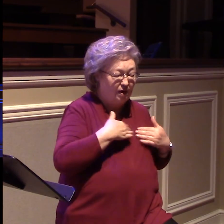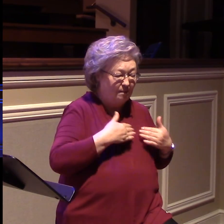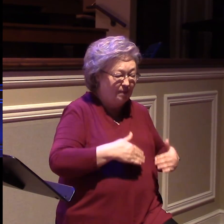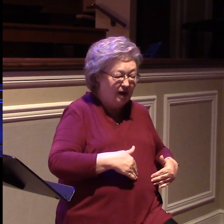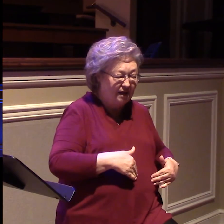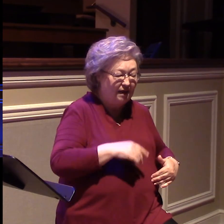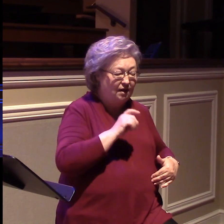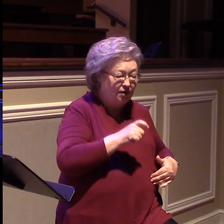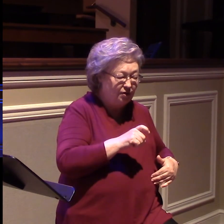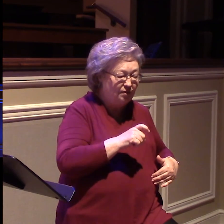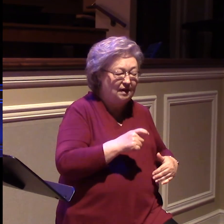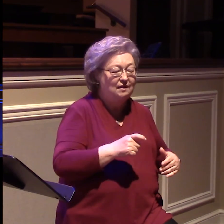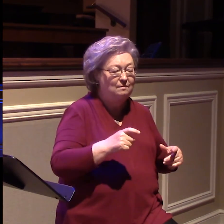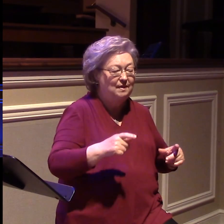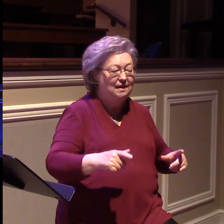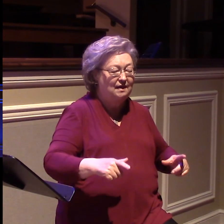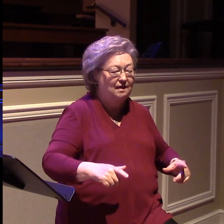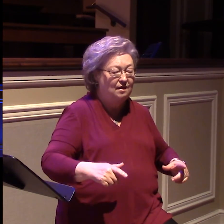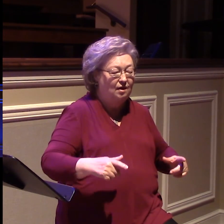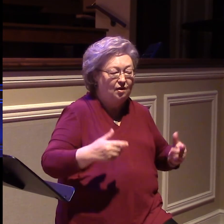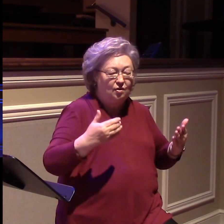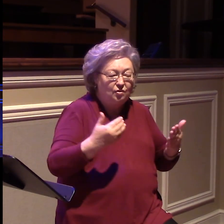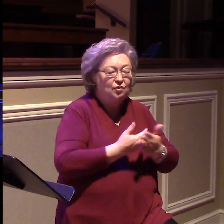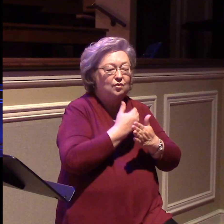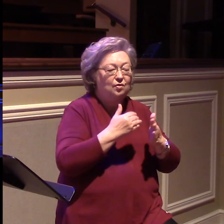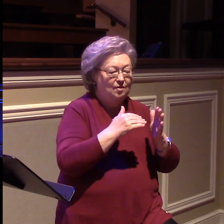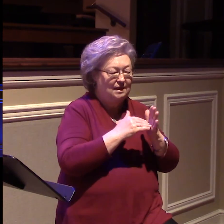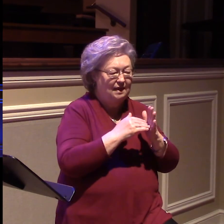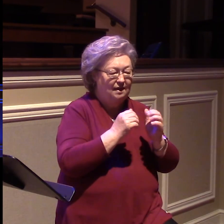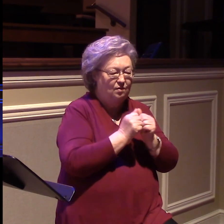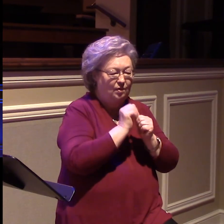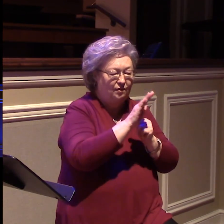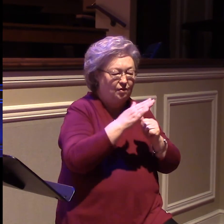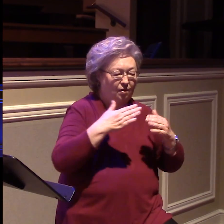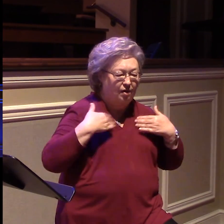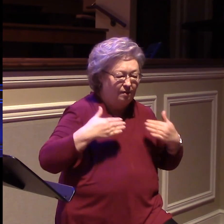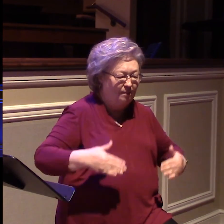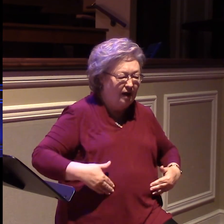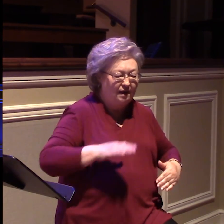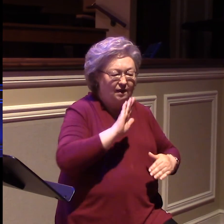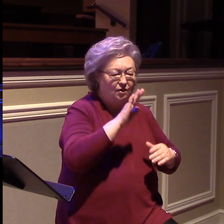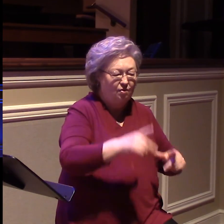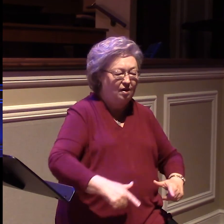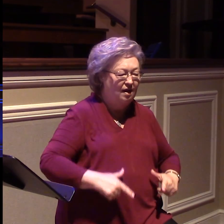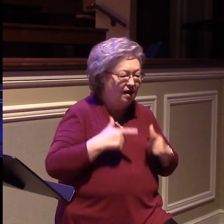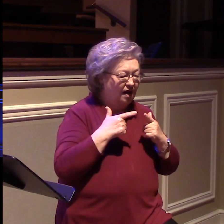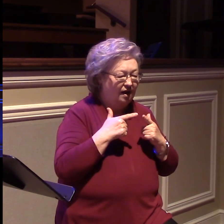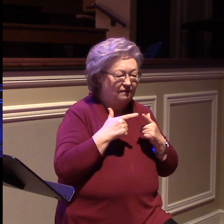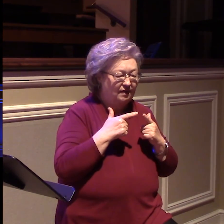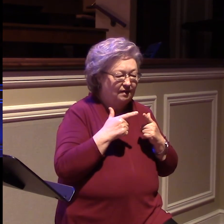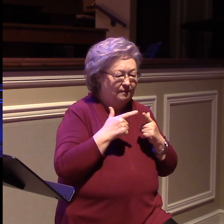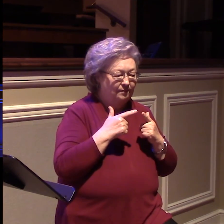brought back to life, renewed at every level through the gospel alone. And so we're going to stand in a moment and sing.